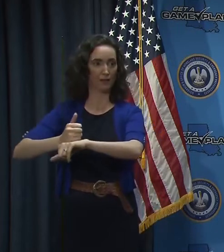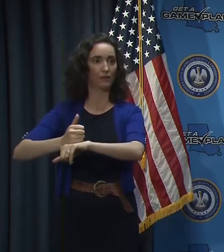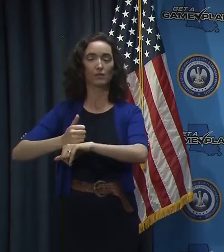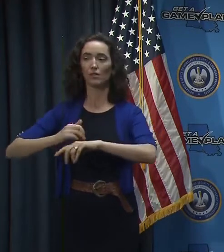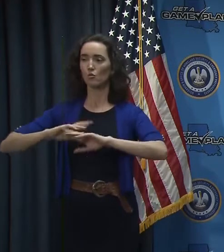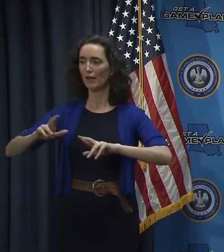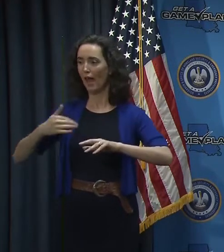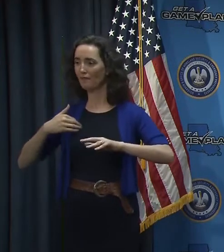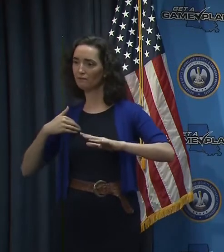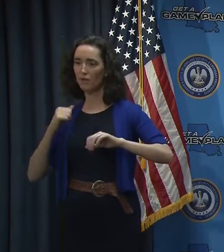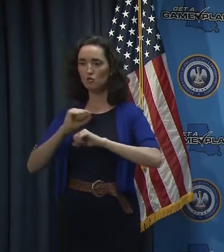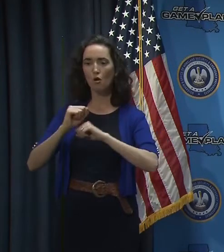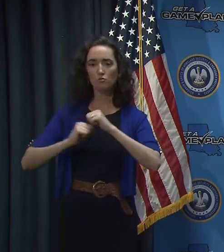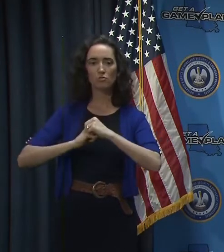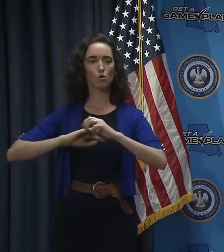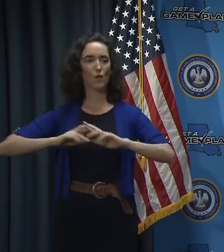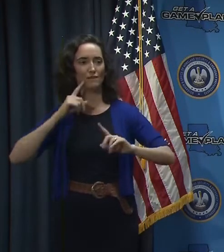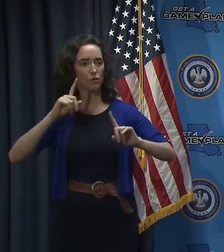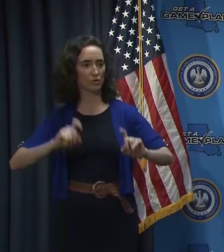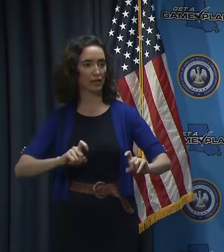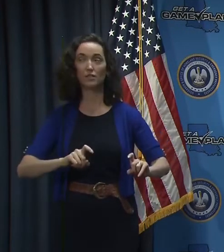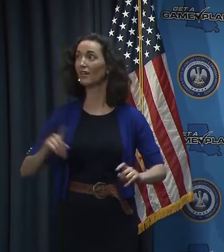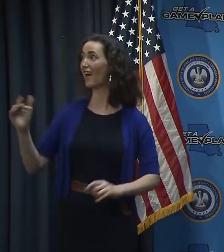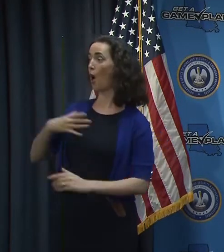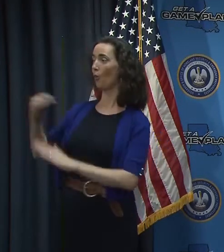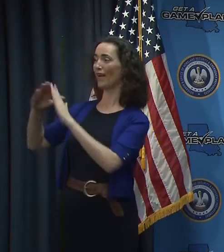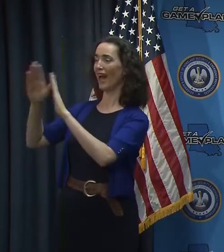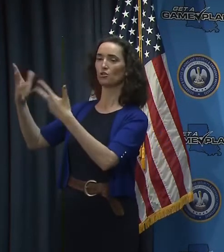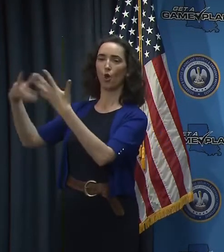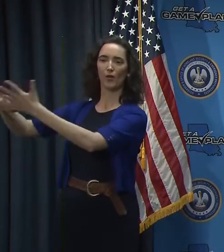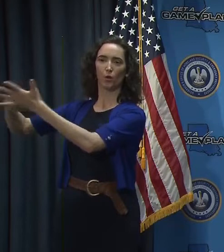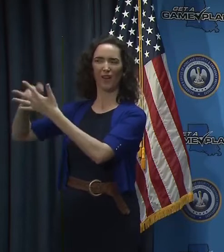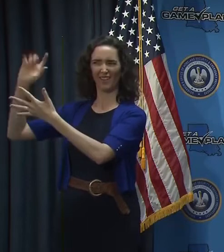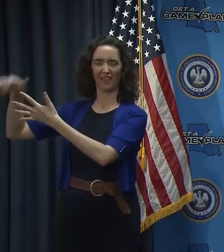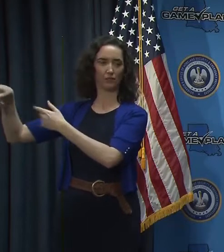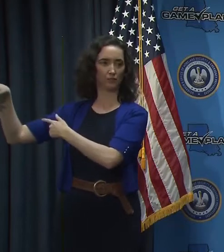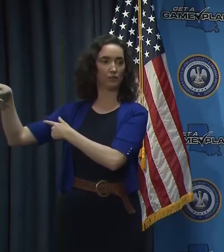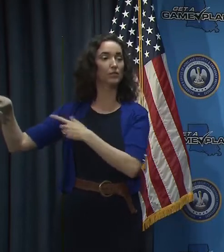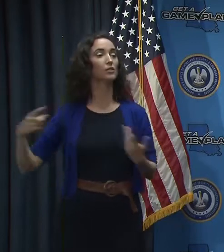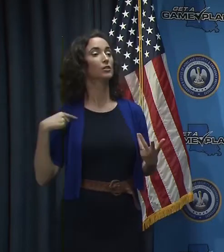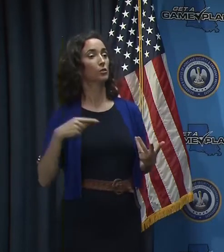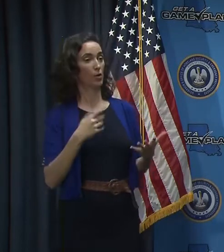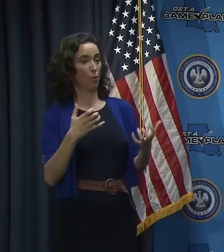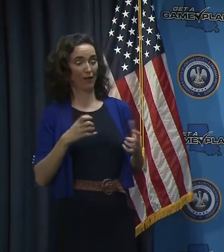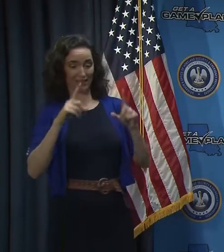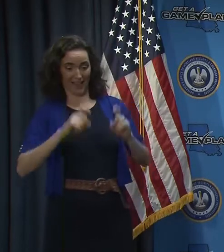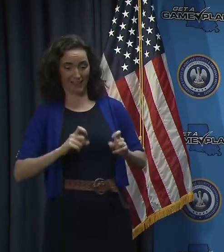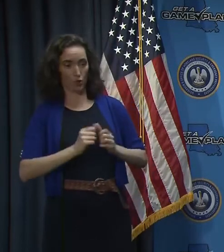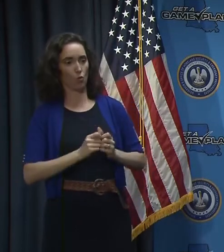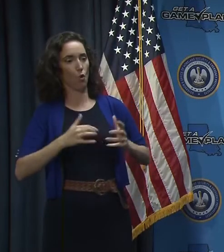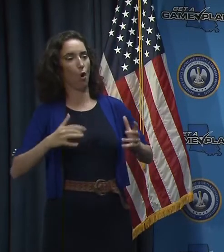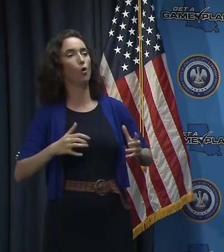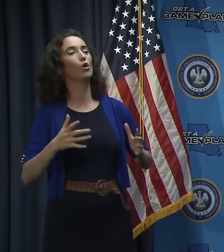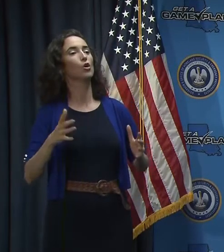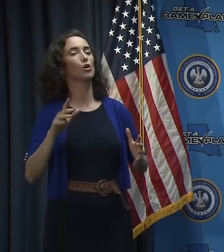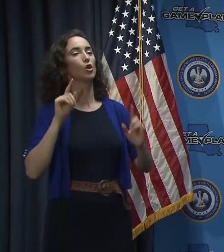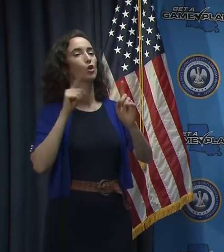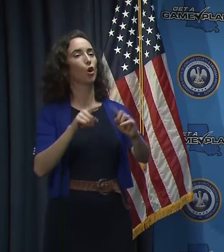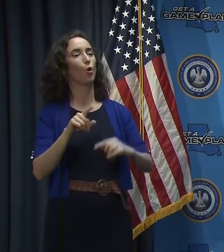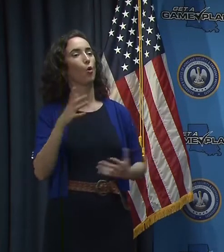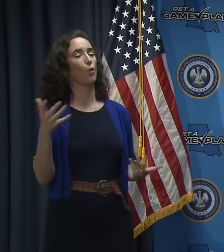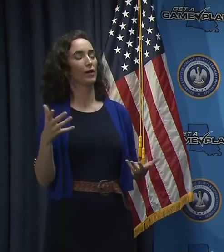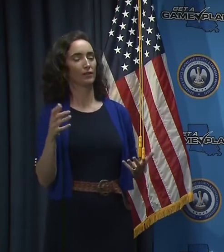well. So we are currently working on surging our testing. Our goal to get to about 140 to 150,000